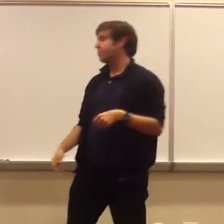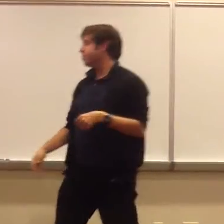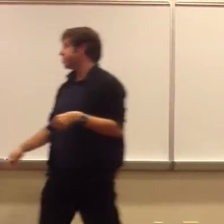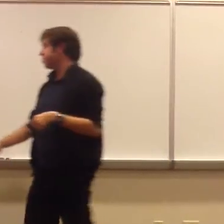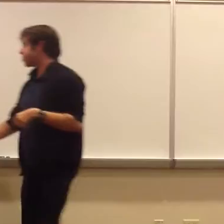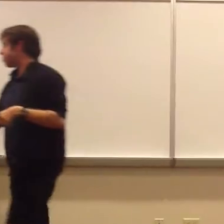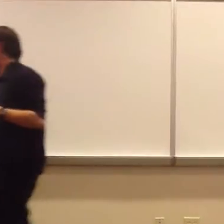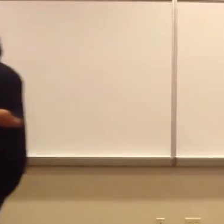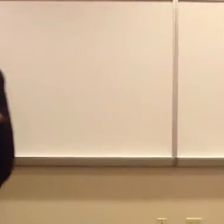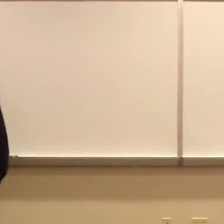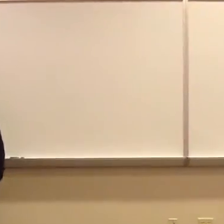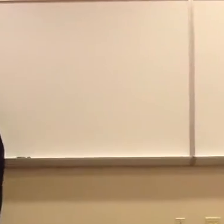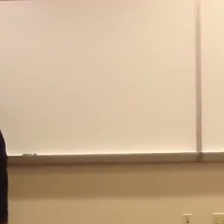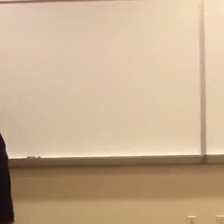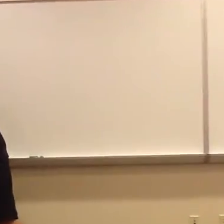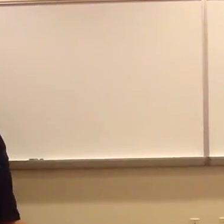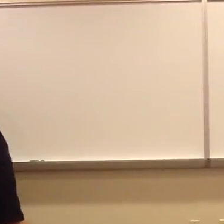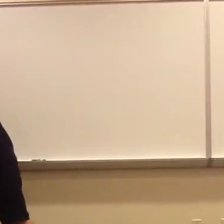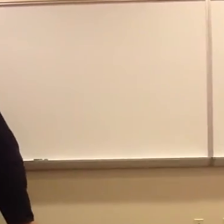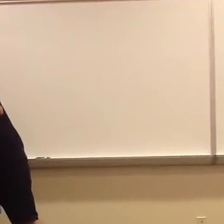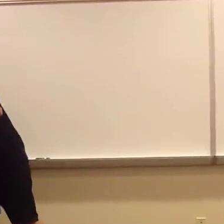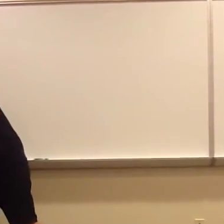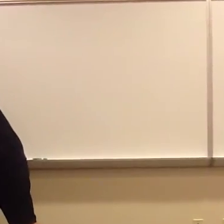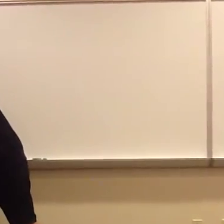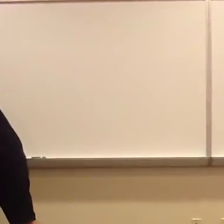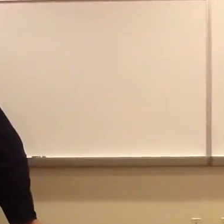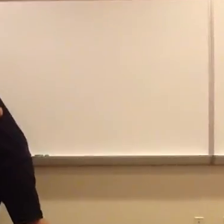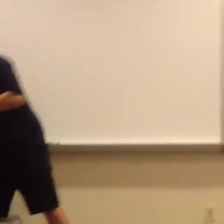Community Partners in Dover.